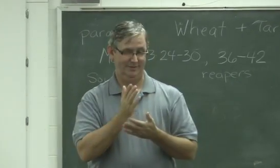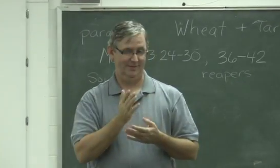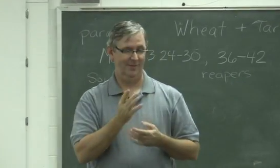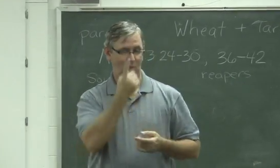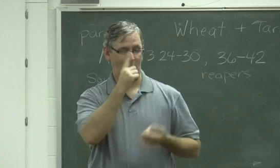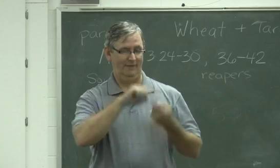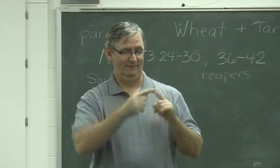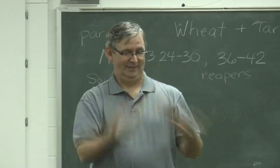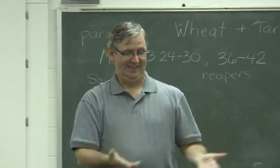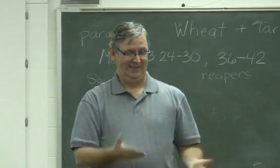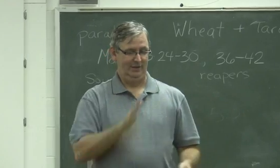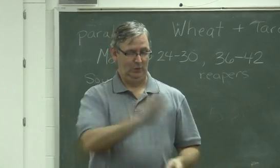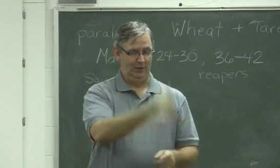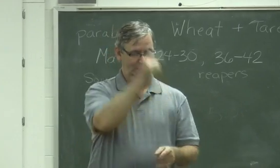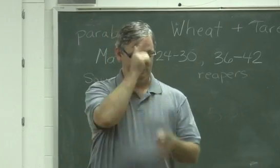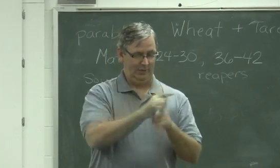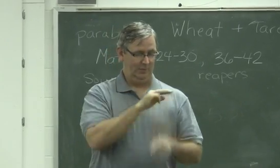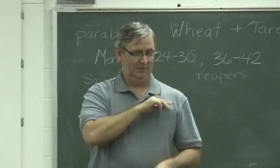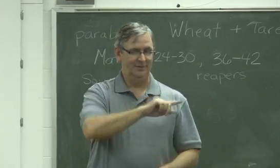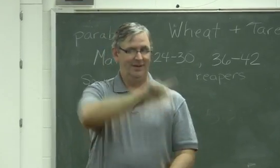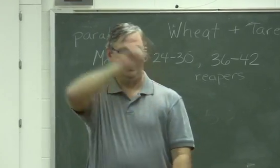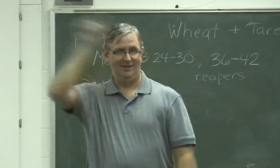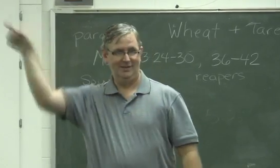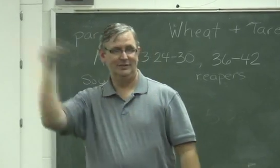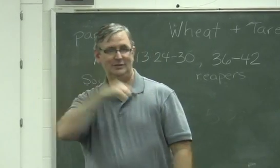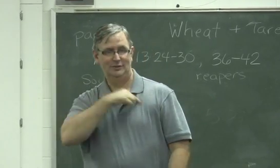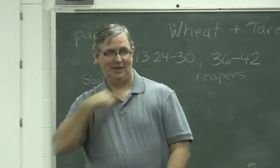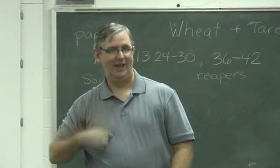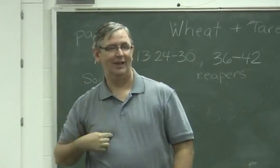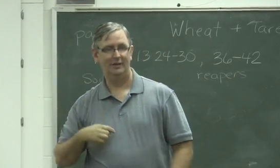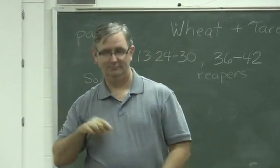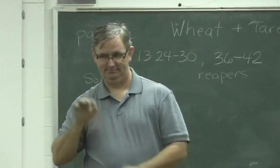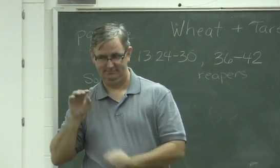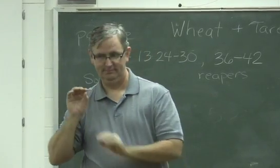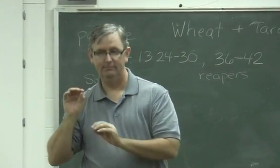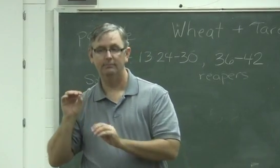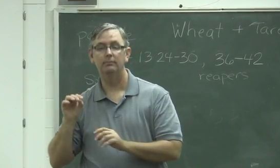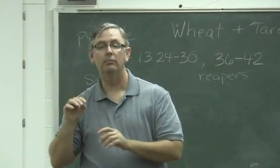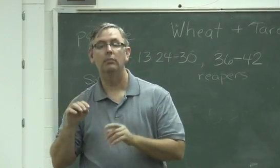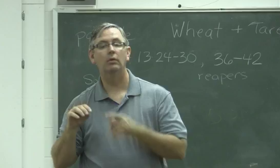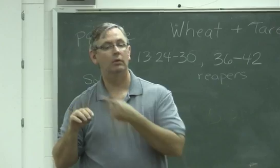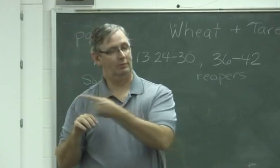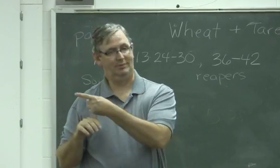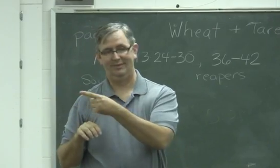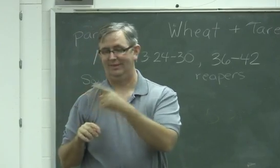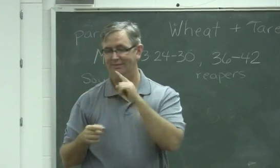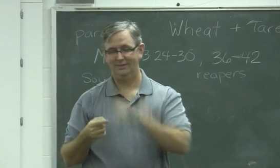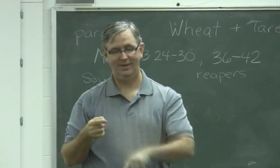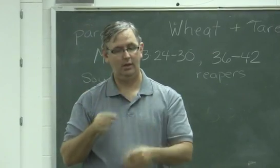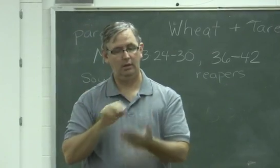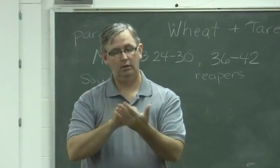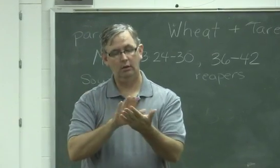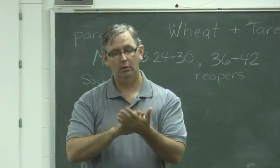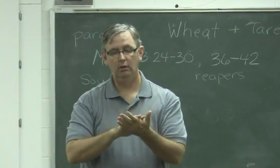sneak in, but they have to be very quiet. I have a friend here who went as a missionary to China. He